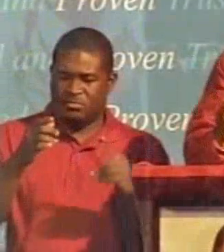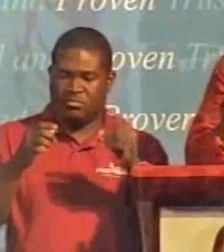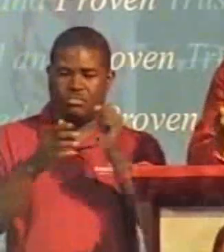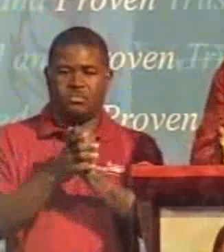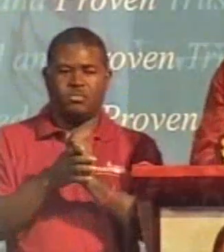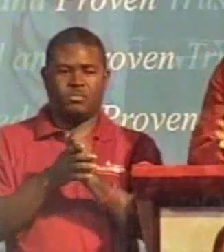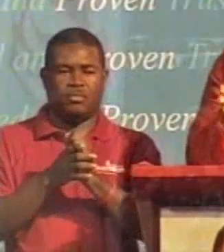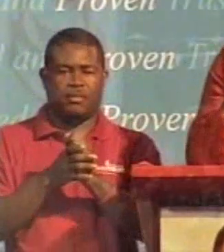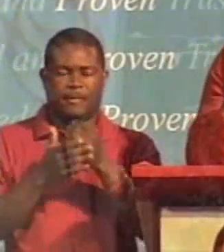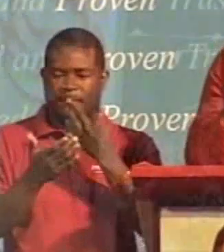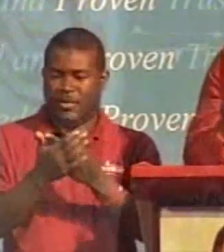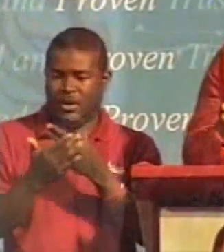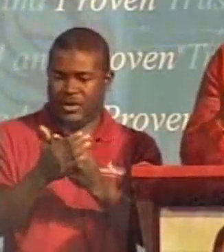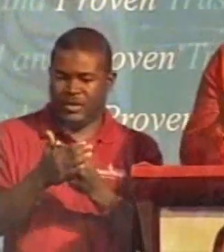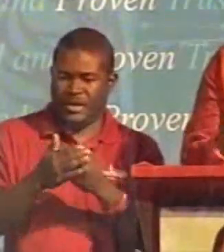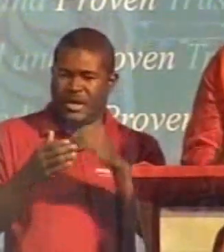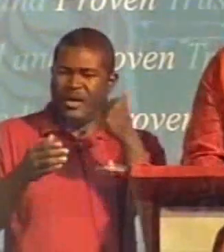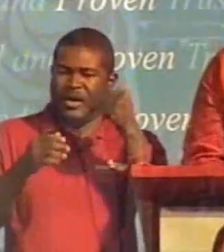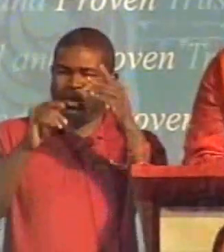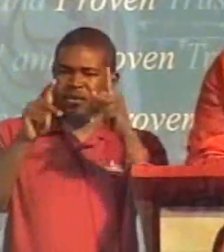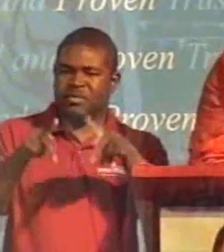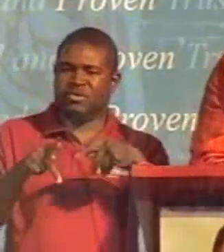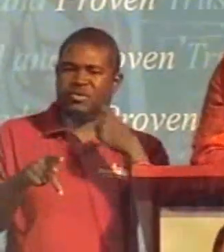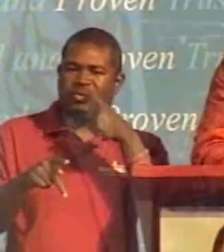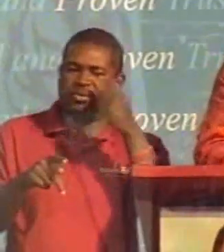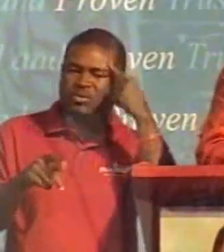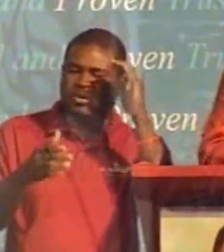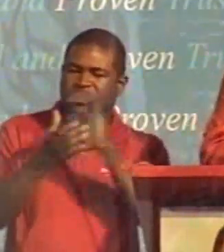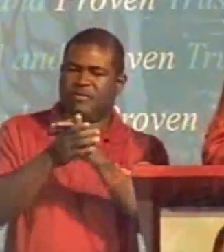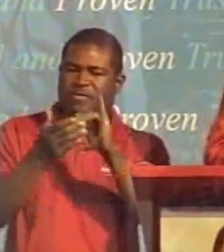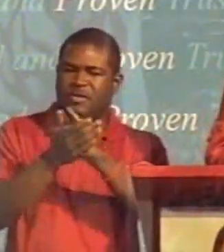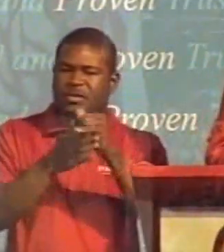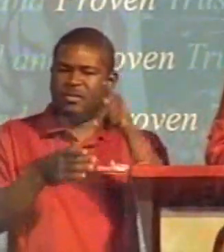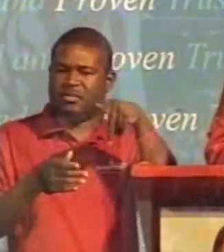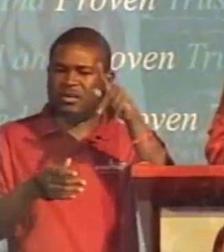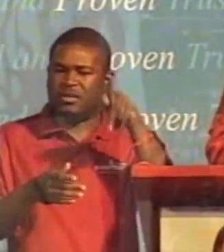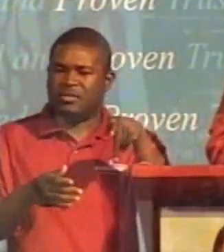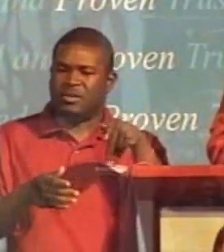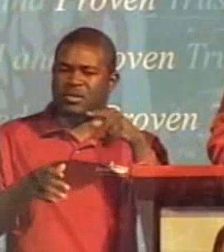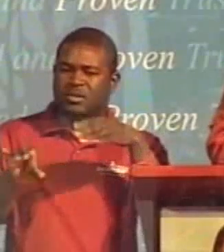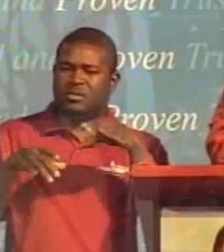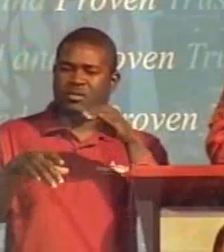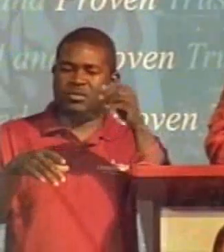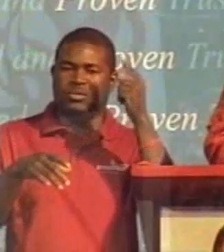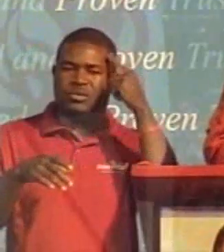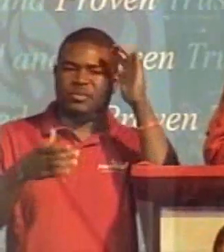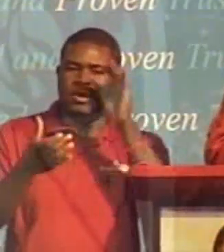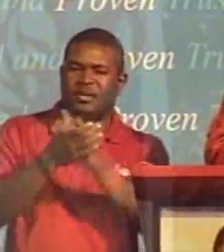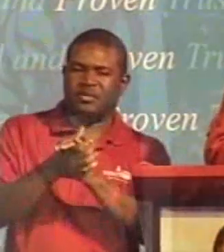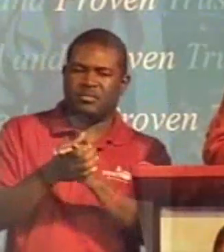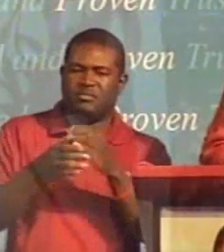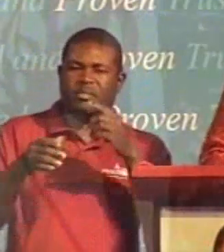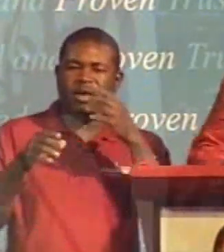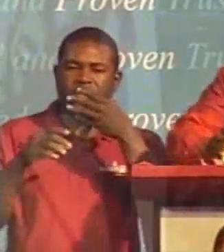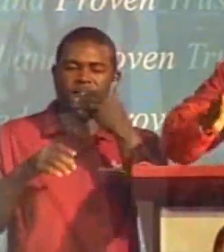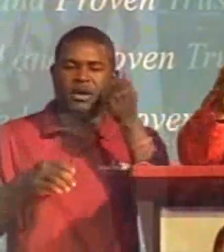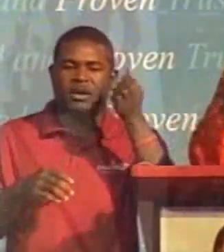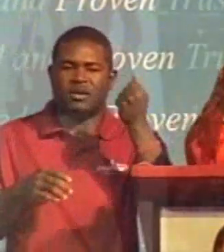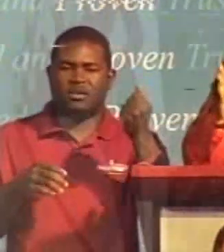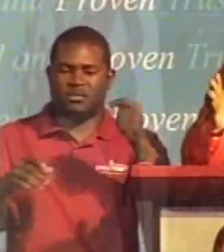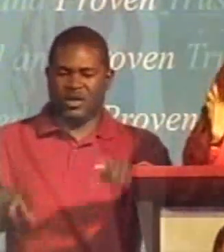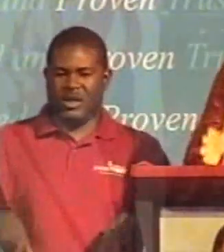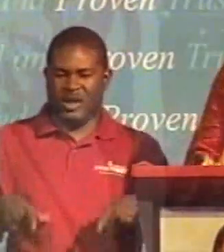Anybody who believes that Perry Christie and the PLP would have done better in these times is living in a dream, in a world